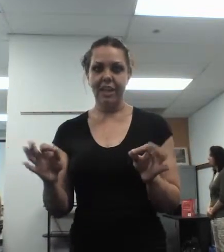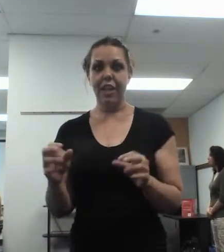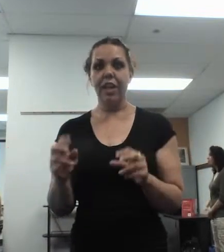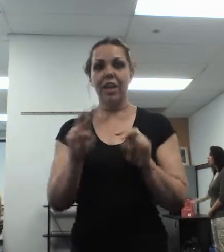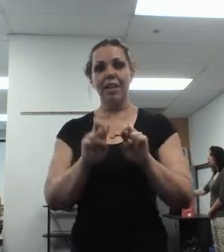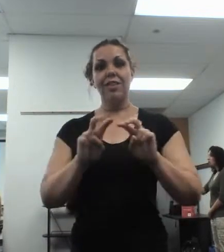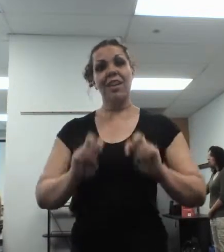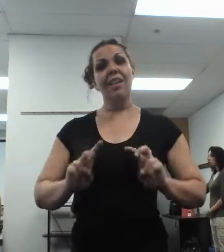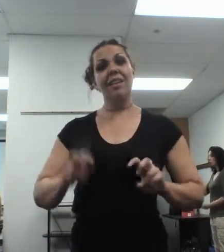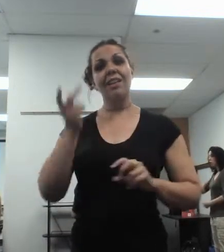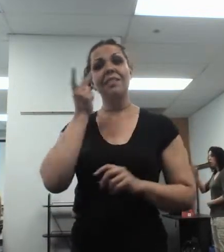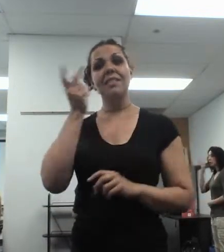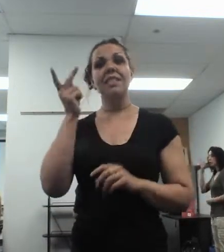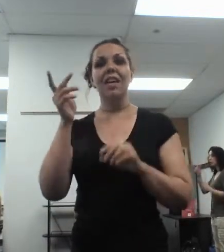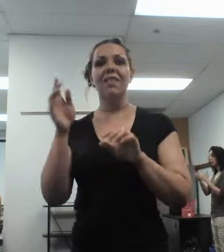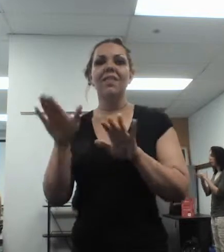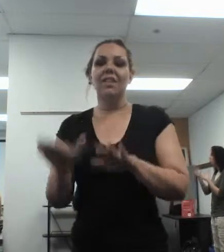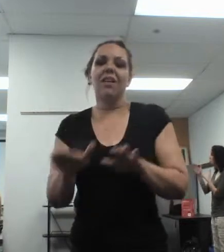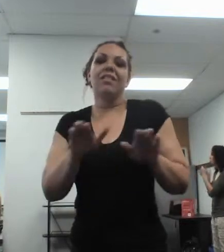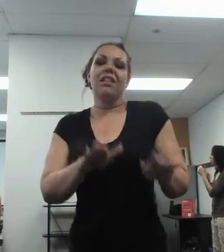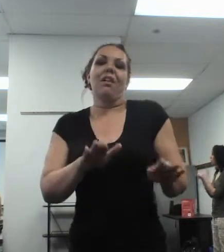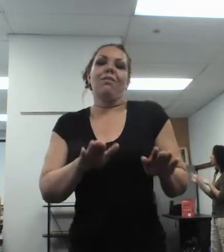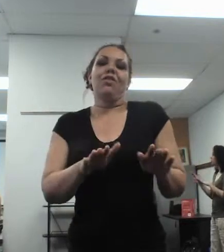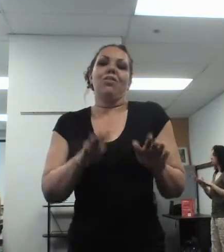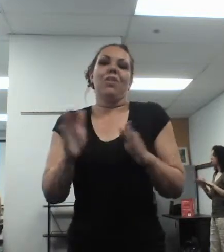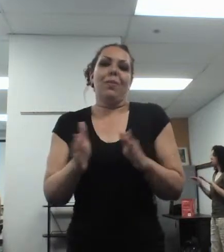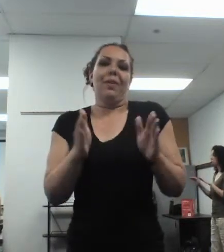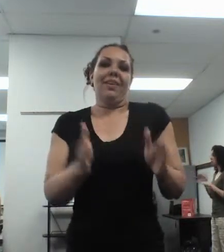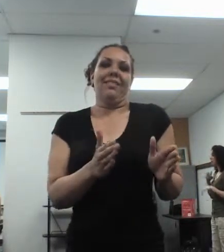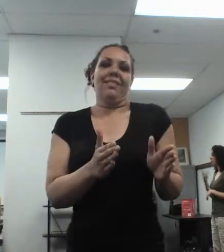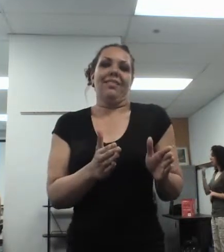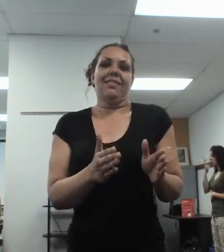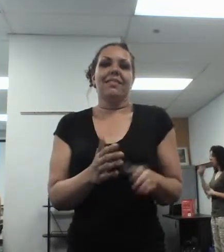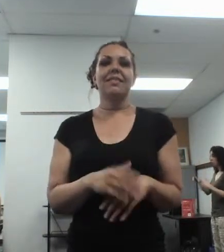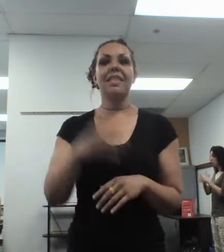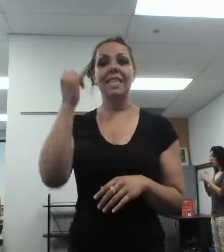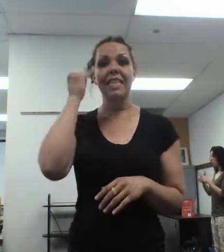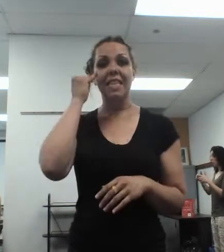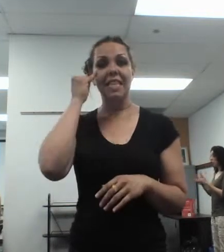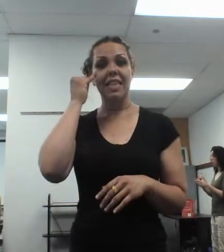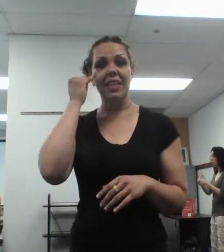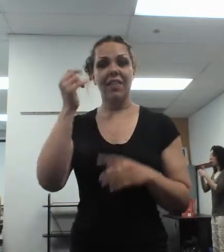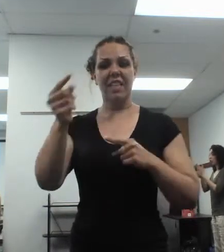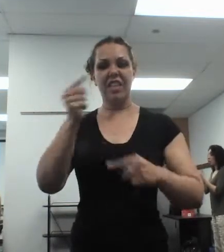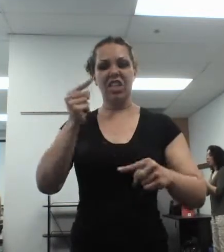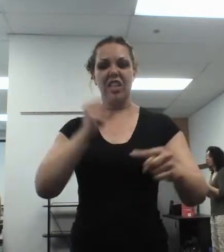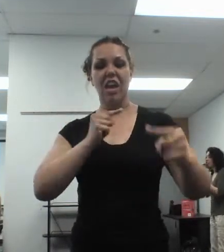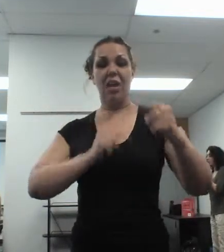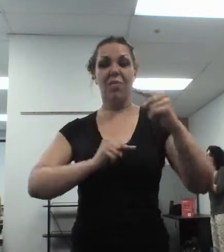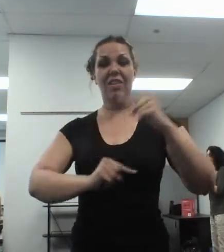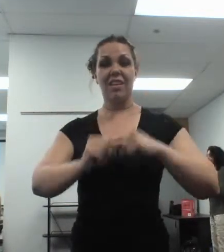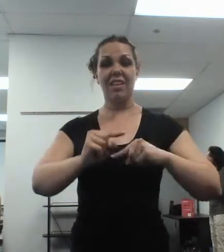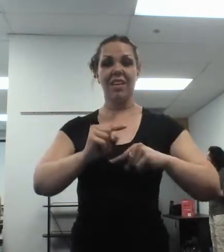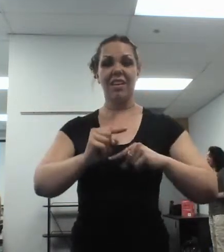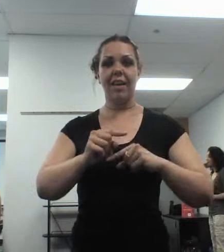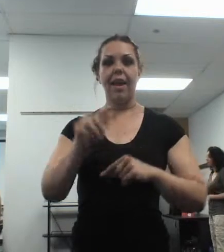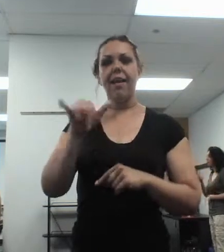throughout. When it's not, when it gets a little choppy, chances are it's because you pick up your hand and you start